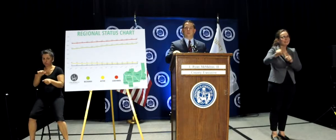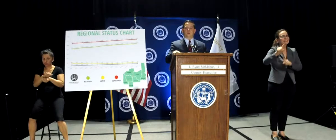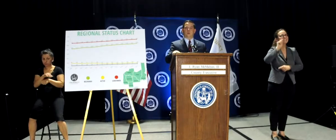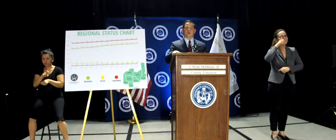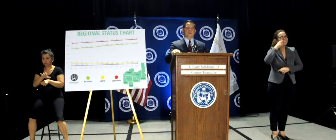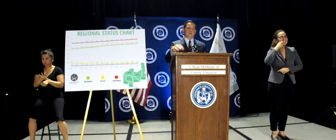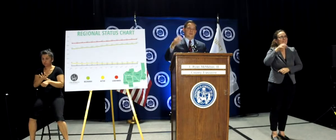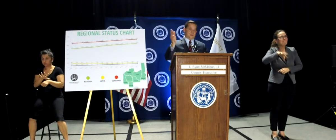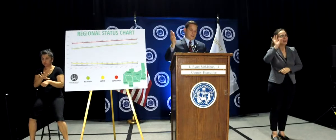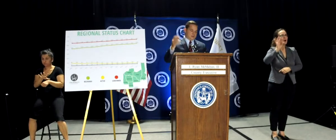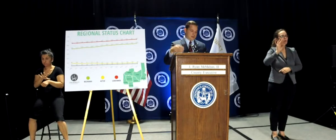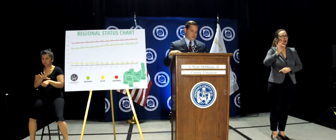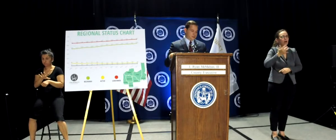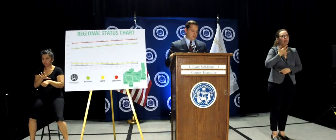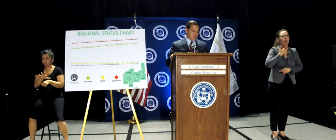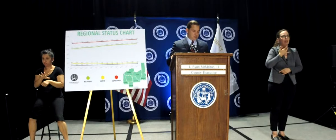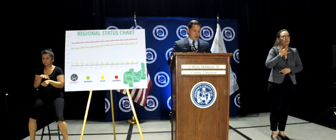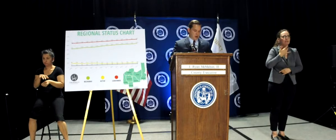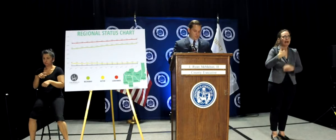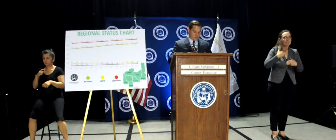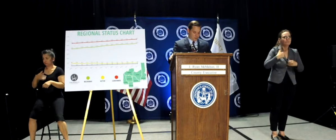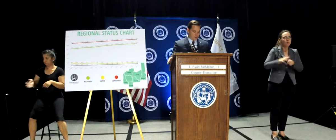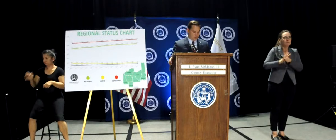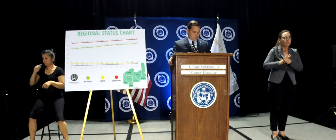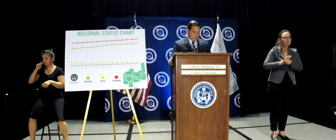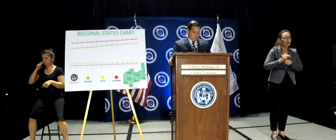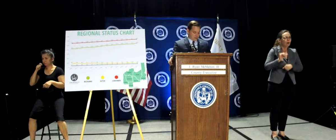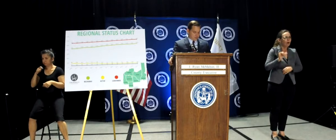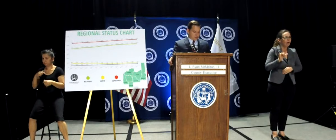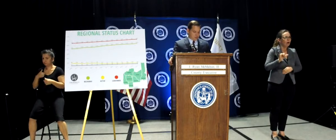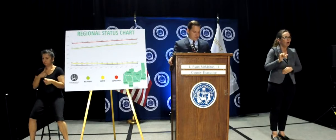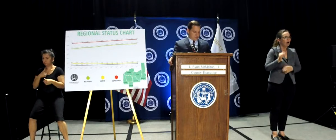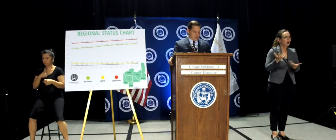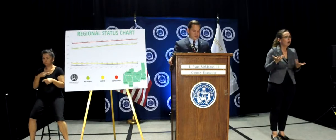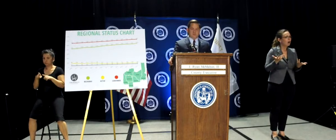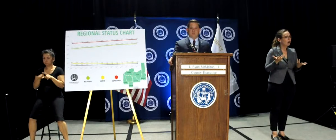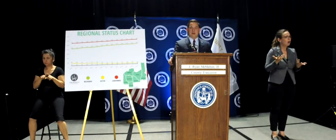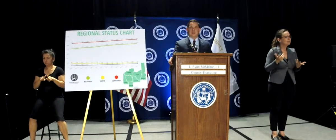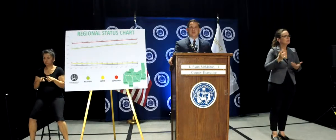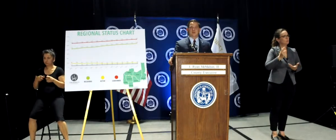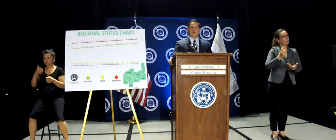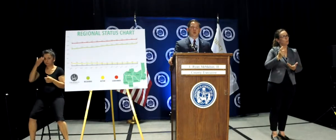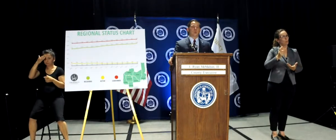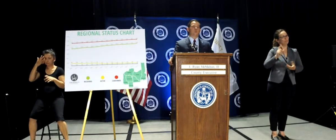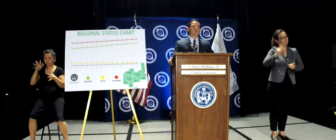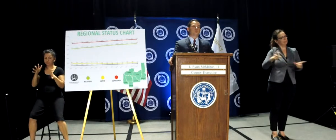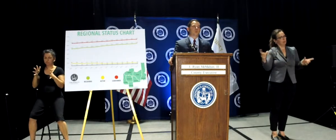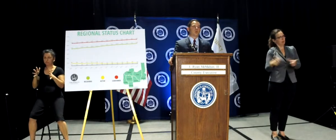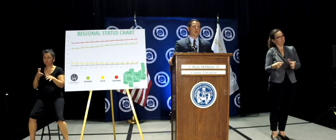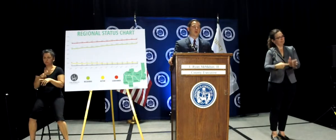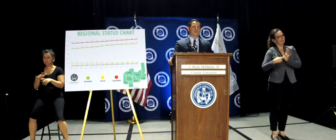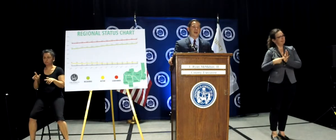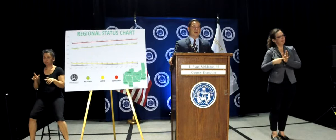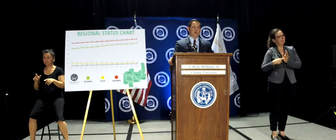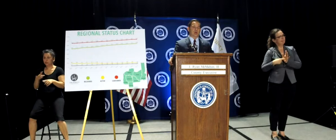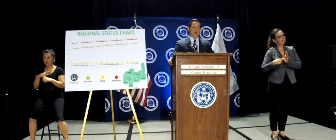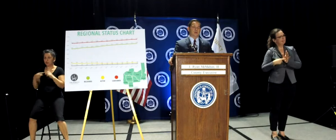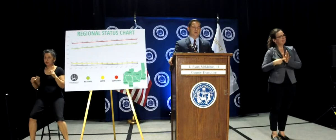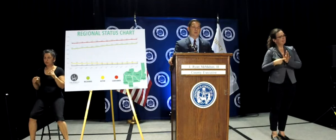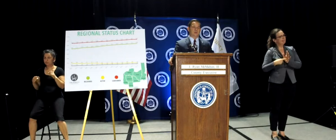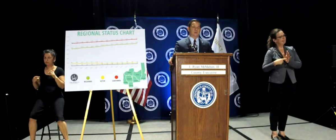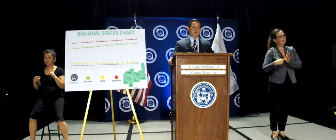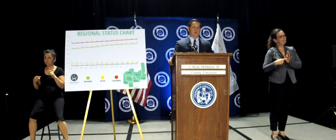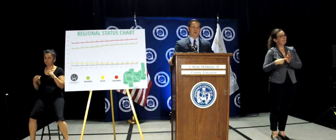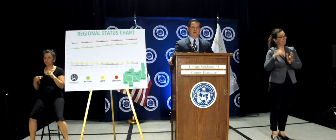to put people in quarantine. They get tested. So that's a big number of asymptomatic cases. So where is that